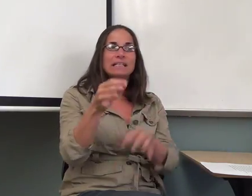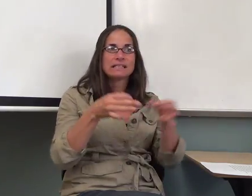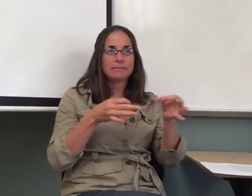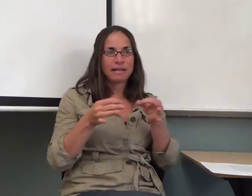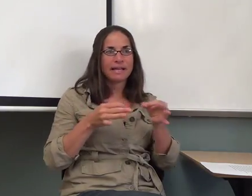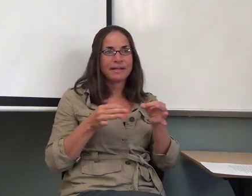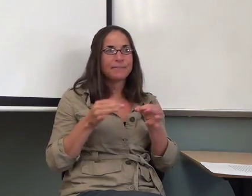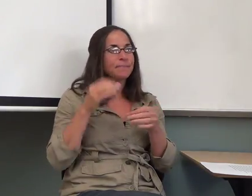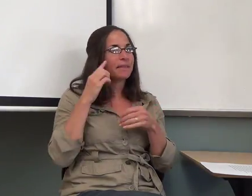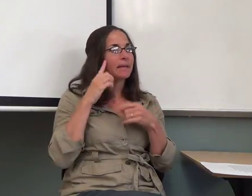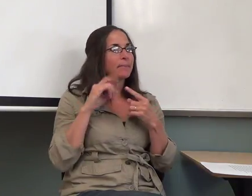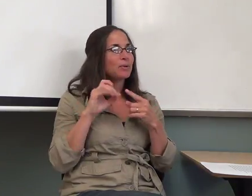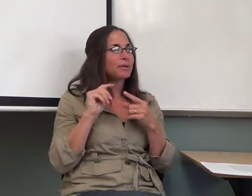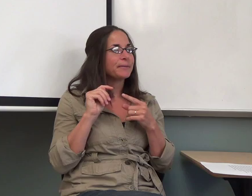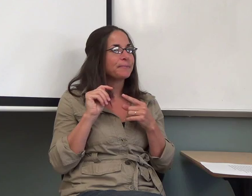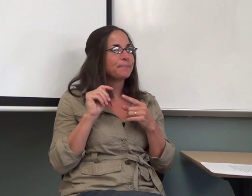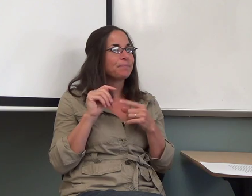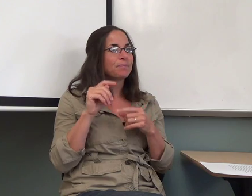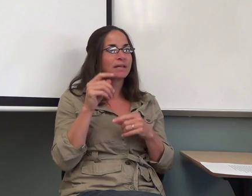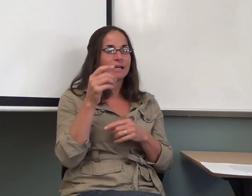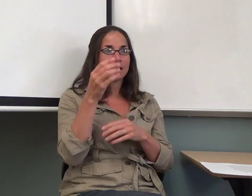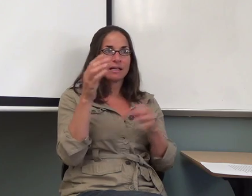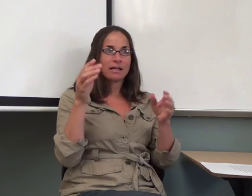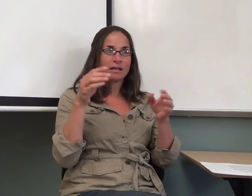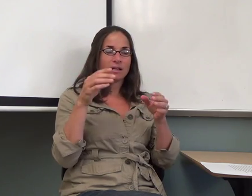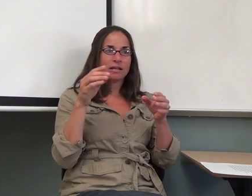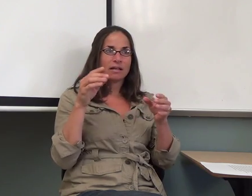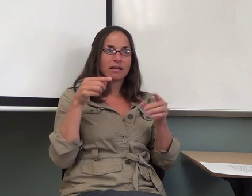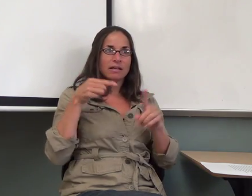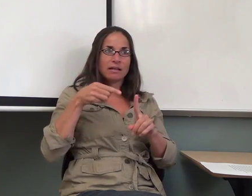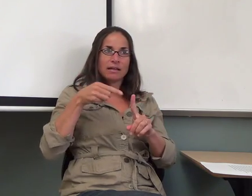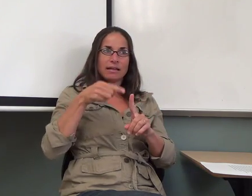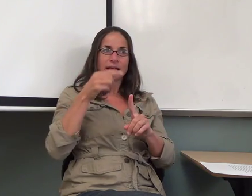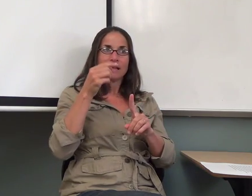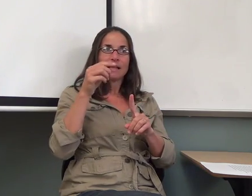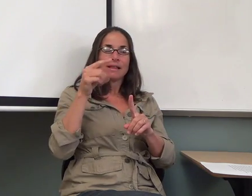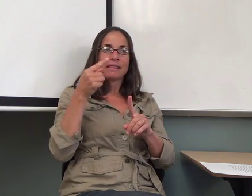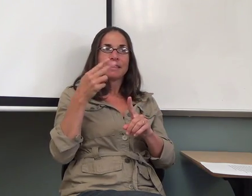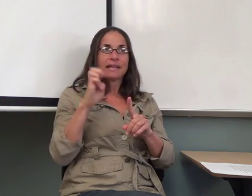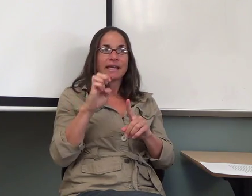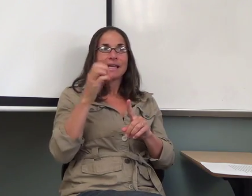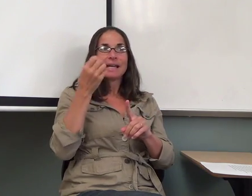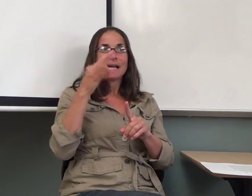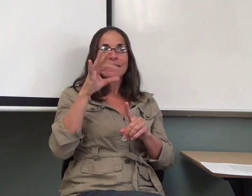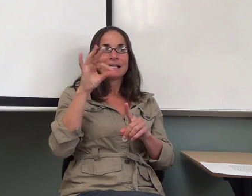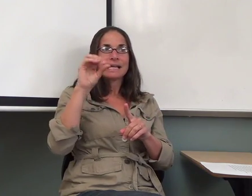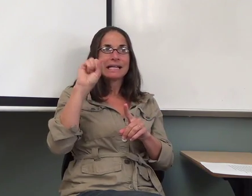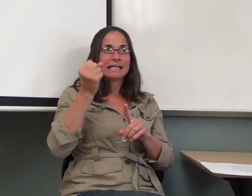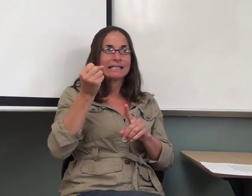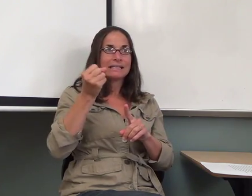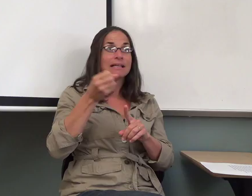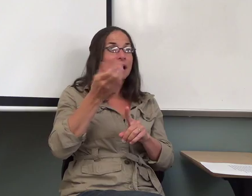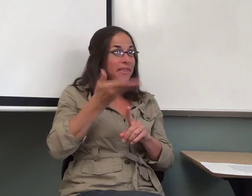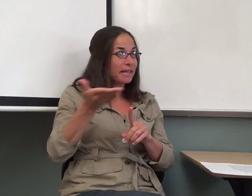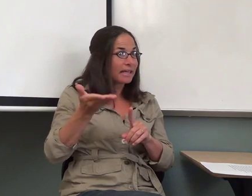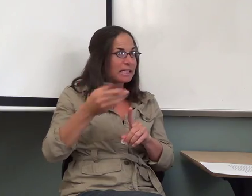Think about it. The 1990s, it's a thing. It's a specific thing. It relates to